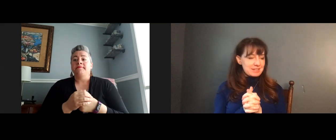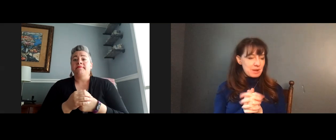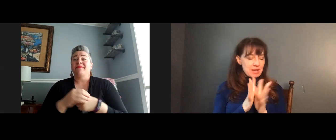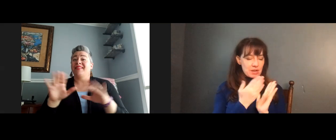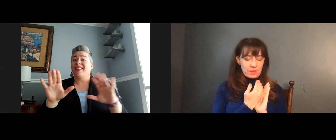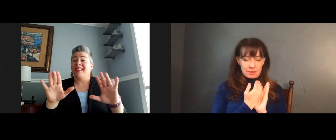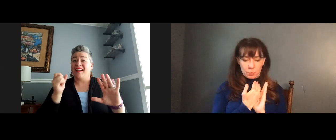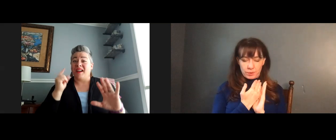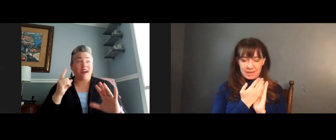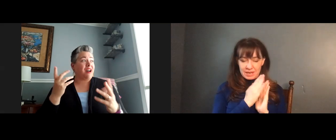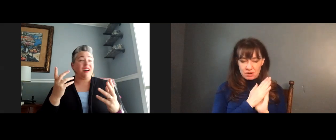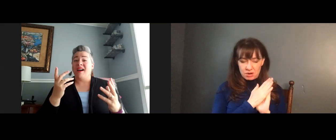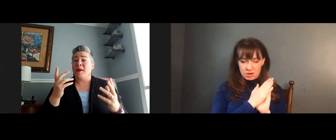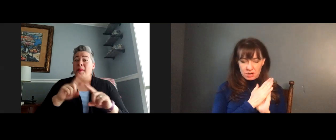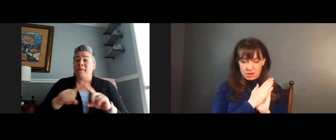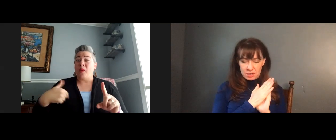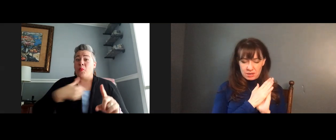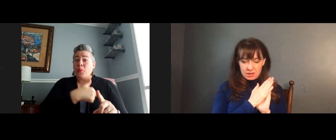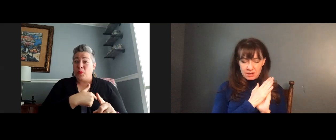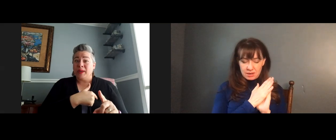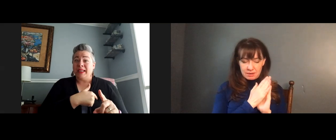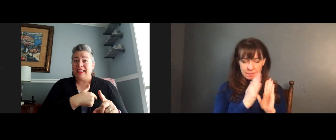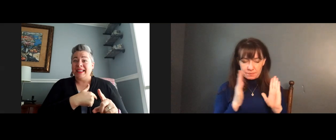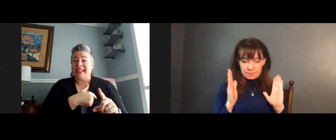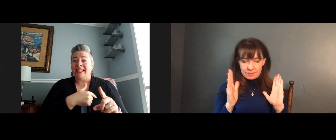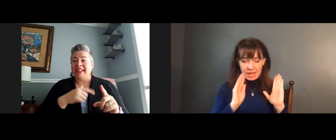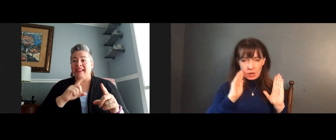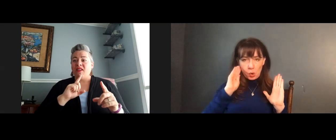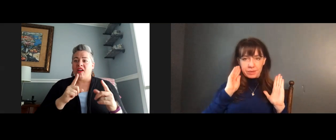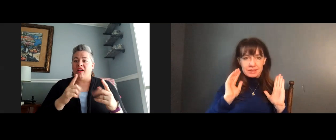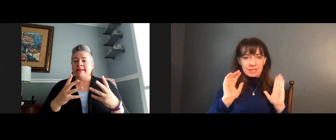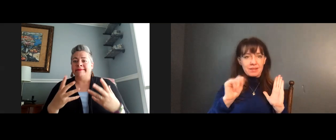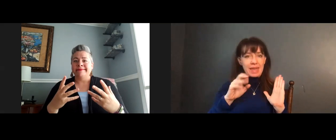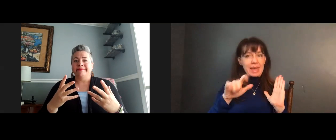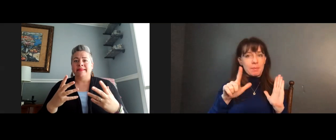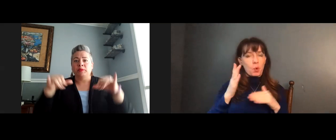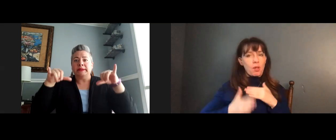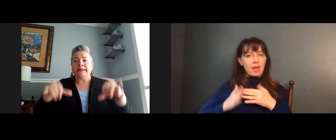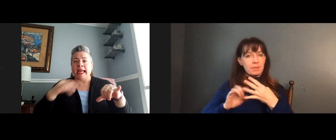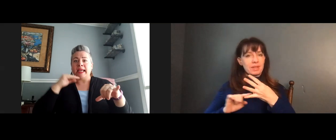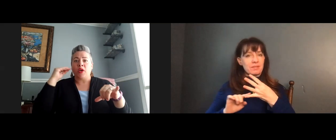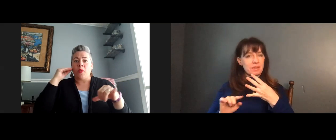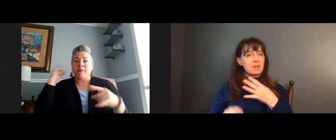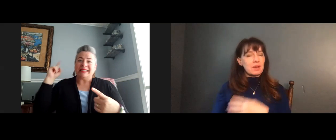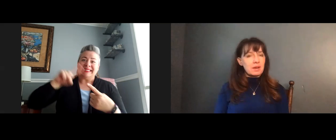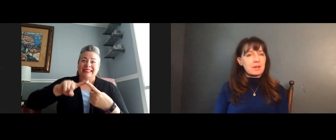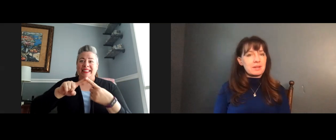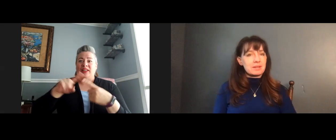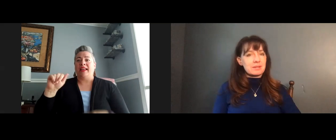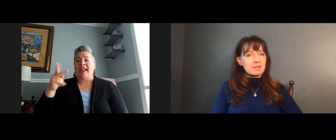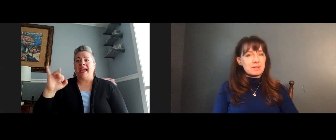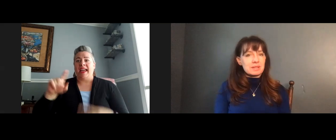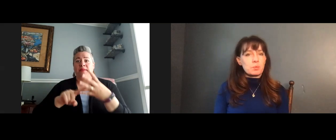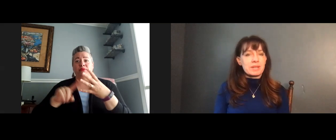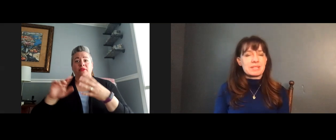it's i know that we are um at home until april i believe uh